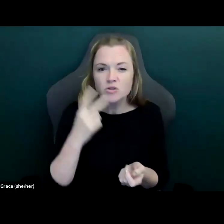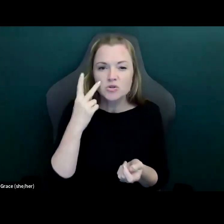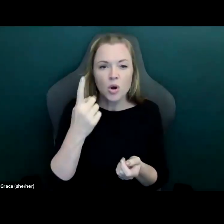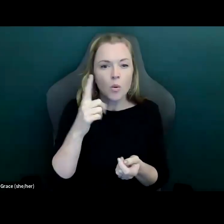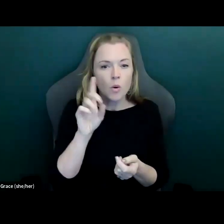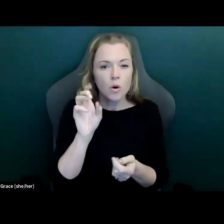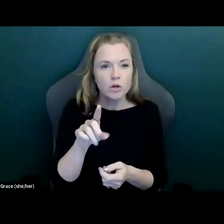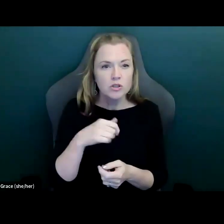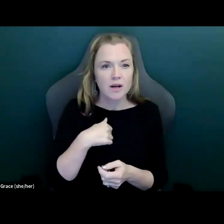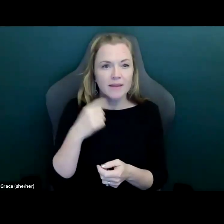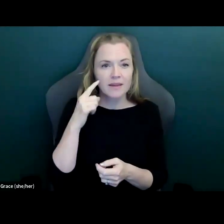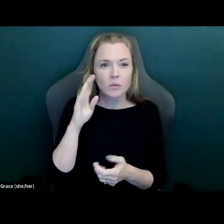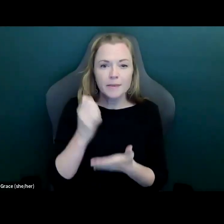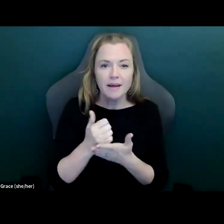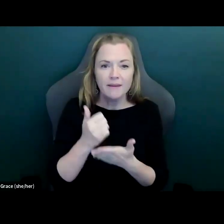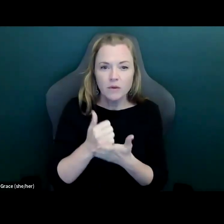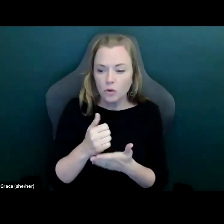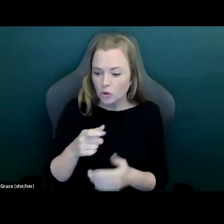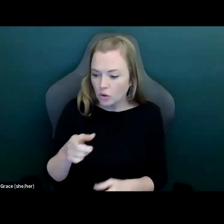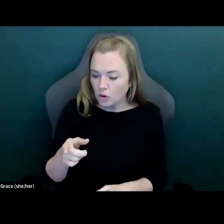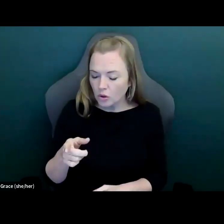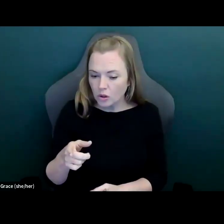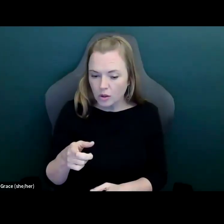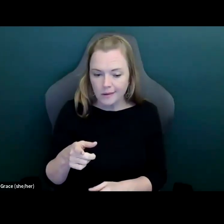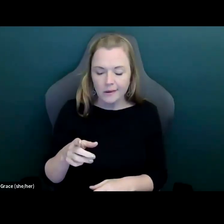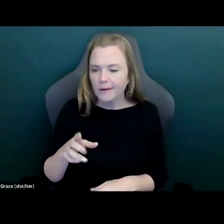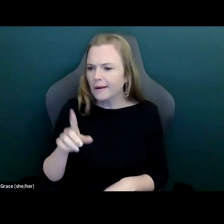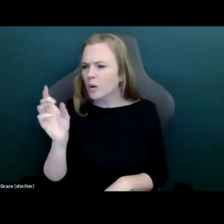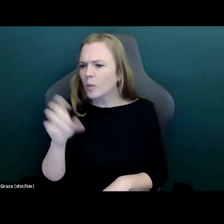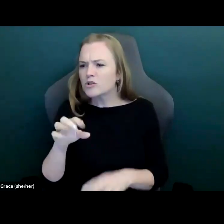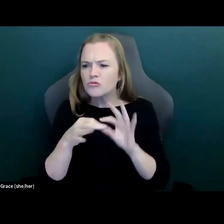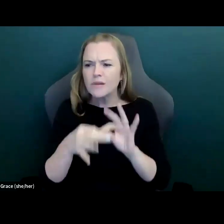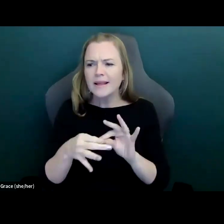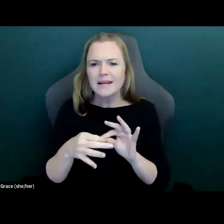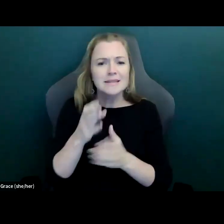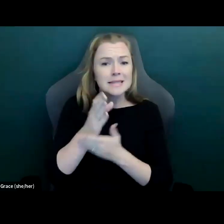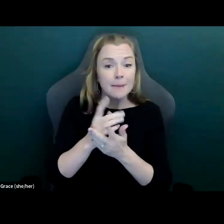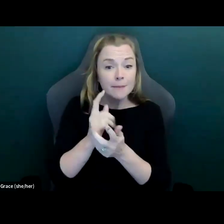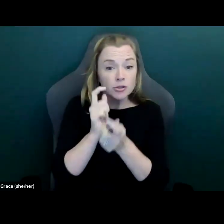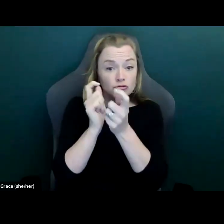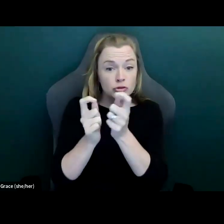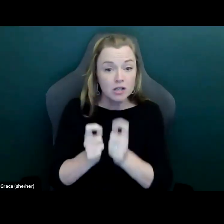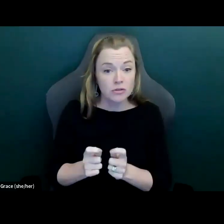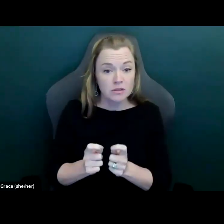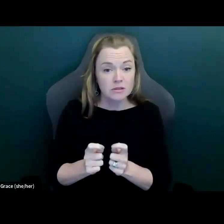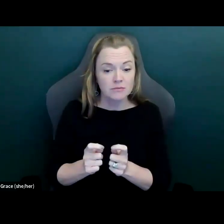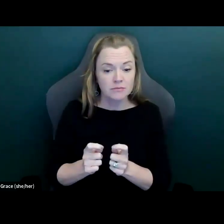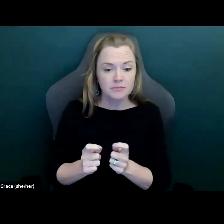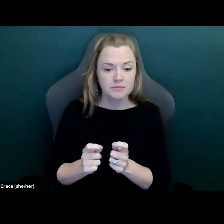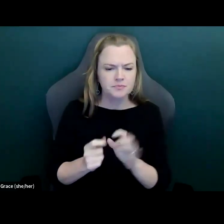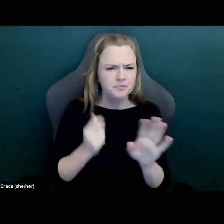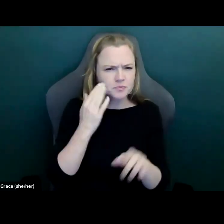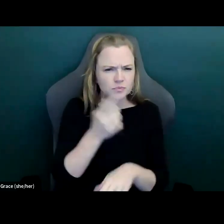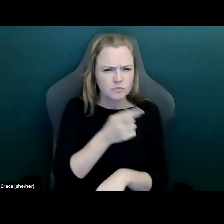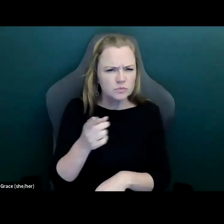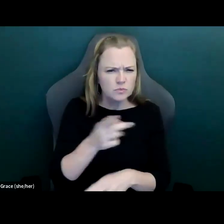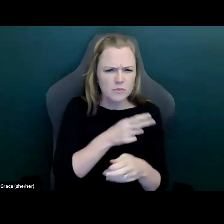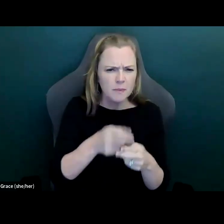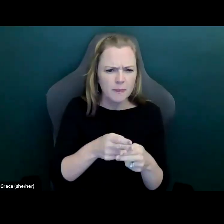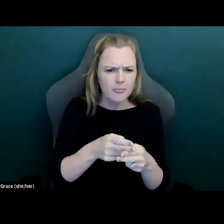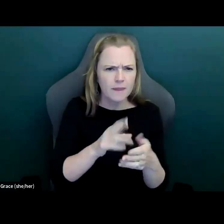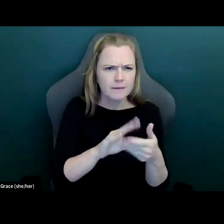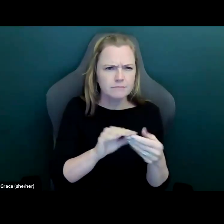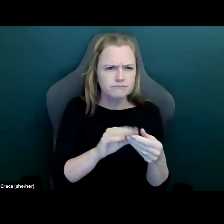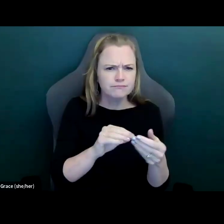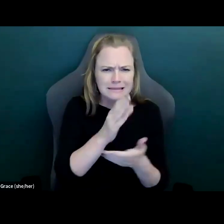that I thought would be helpful, like, talking about some of the changes. I know you guys have talked about some